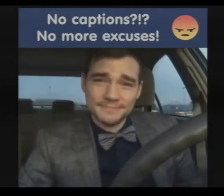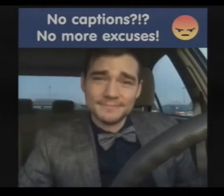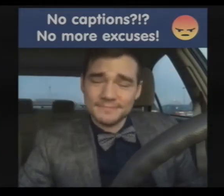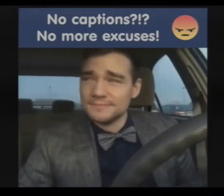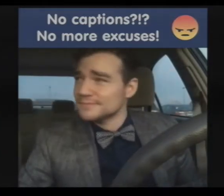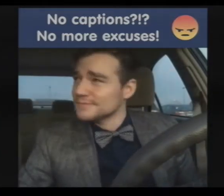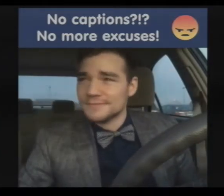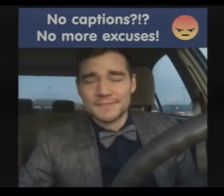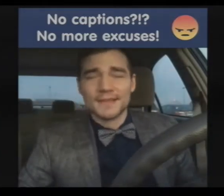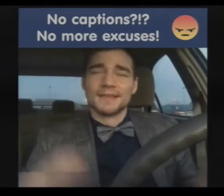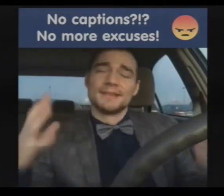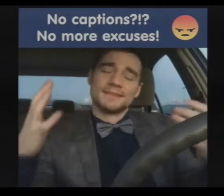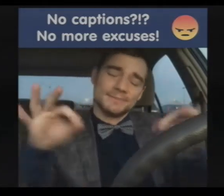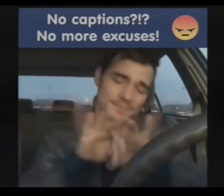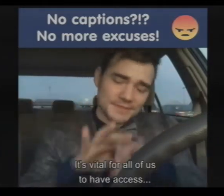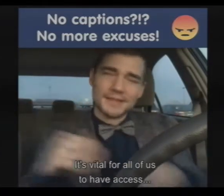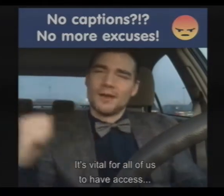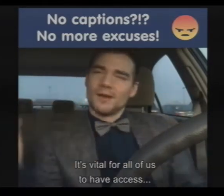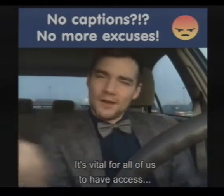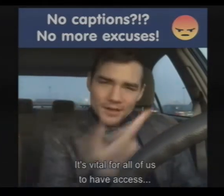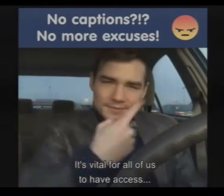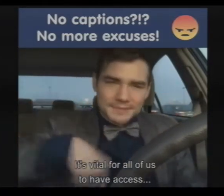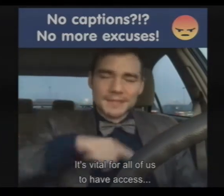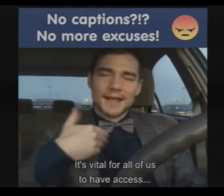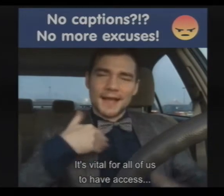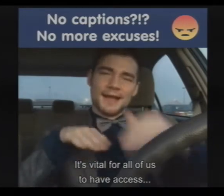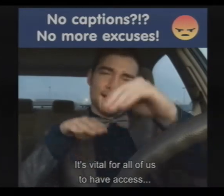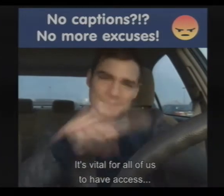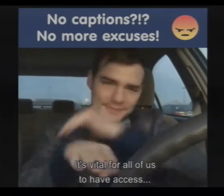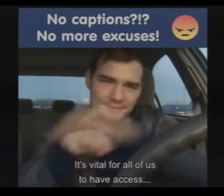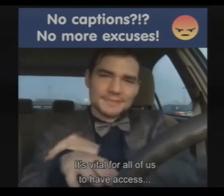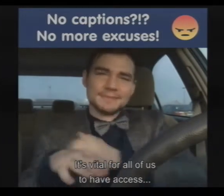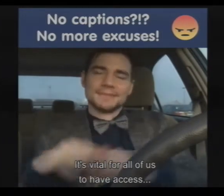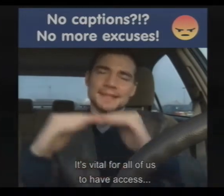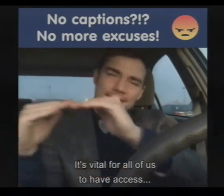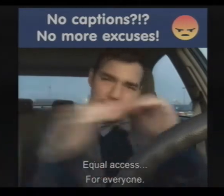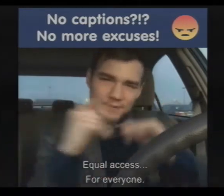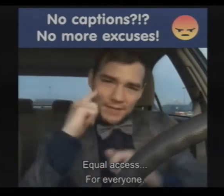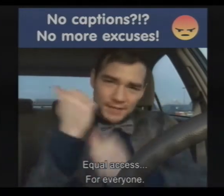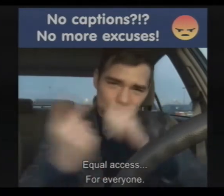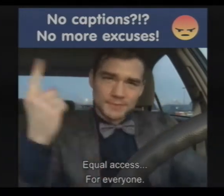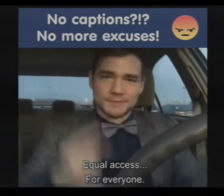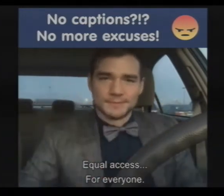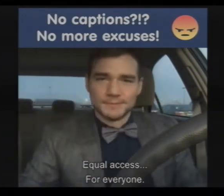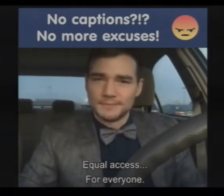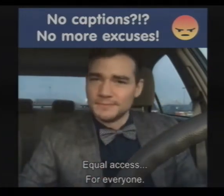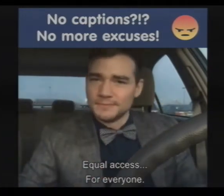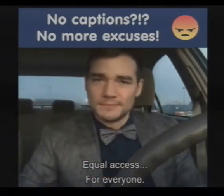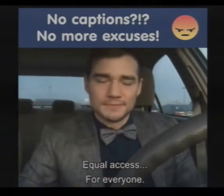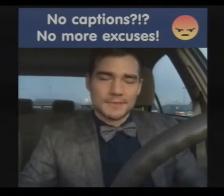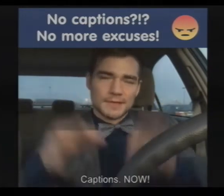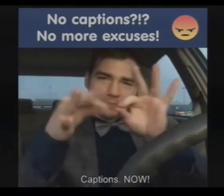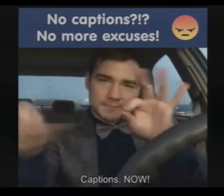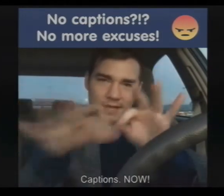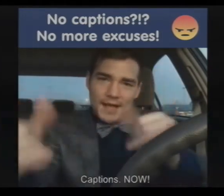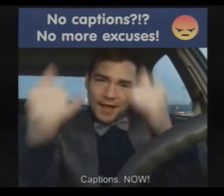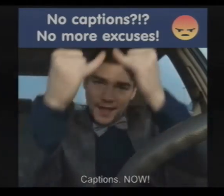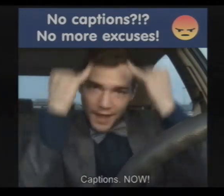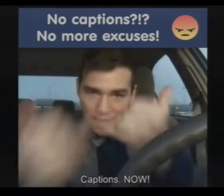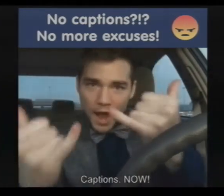awesome. It's Dan McDougal. It's vital for all of us to have access, equal access for everyone. Captions,